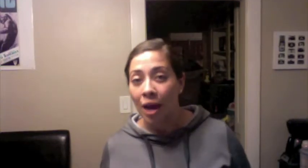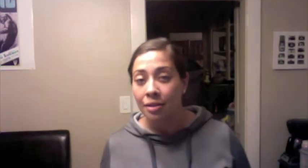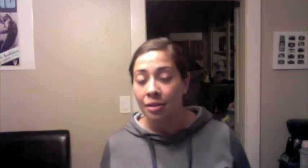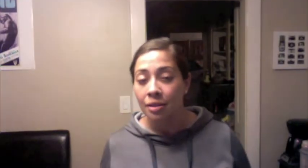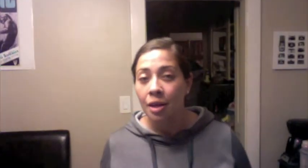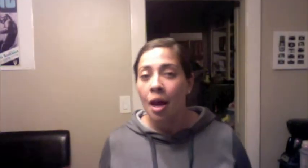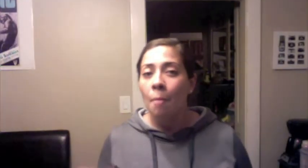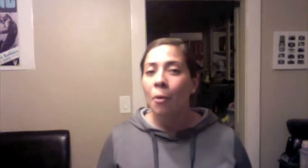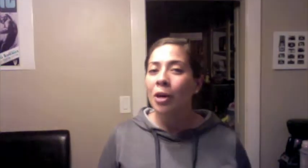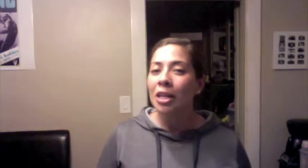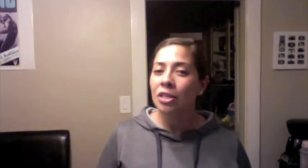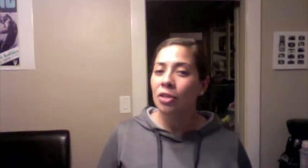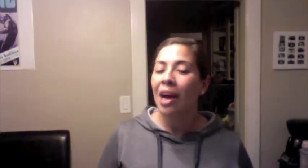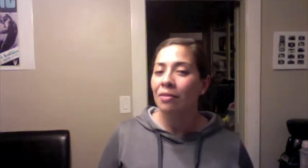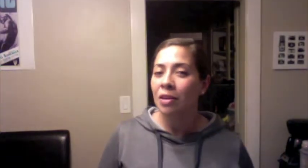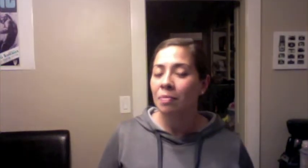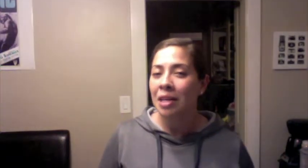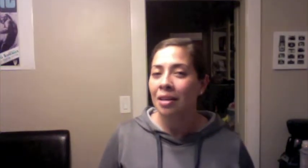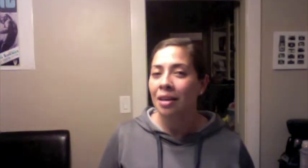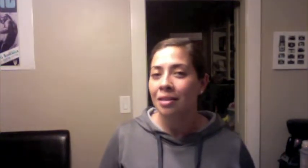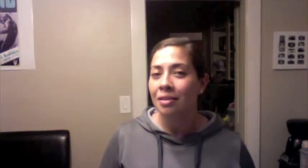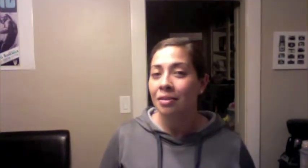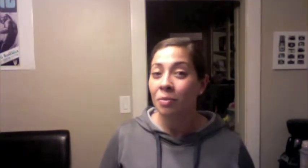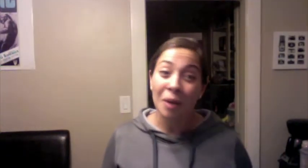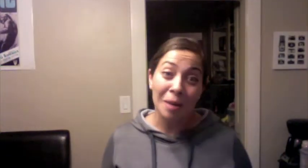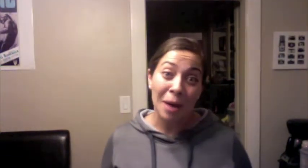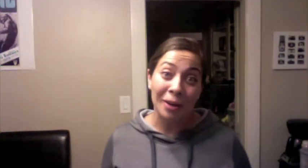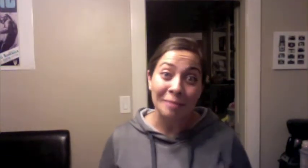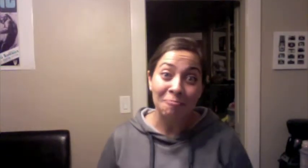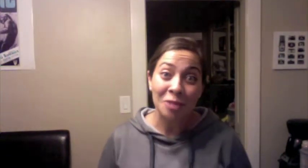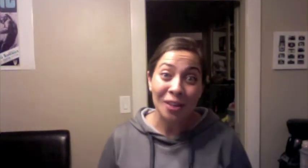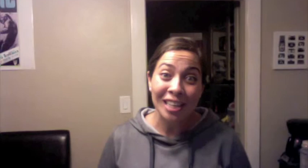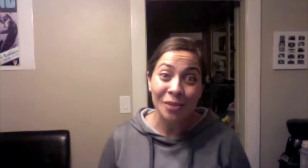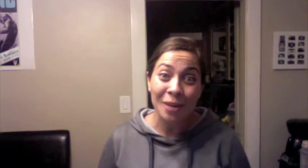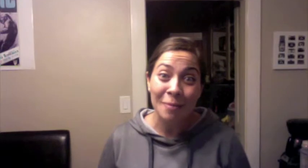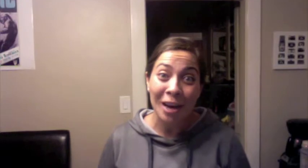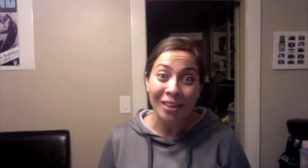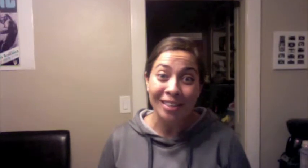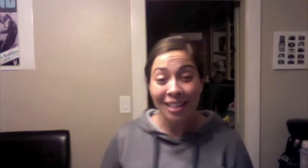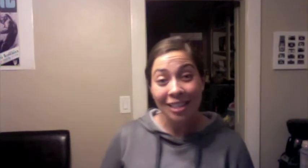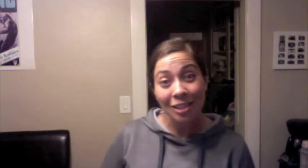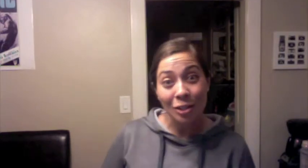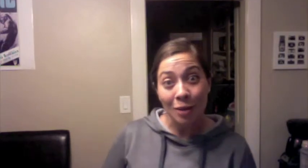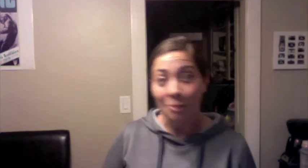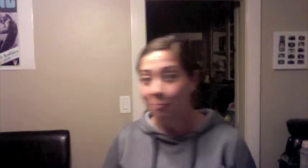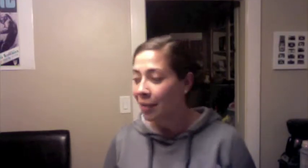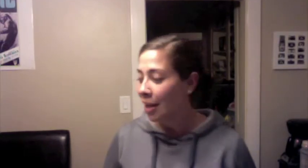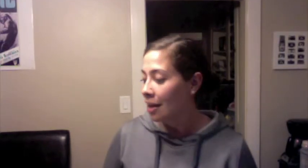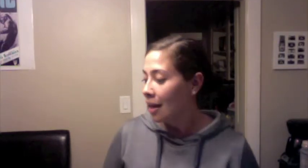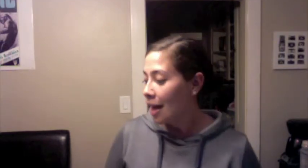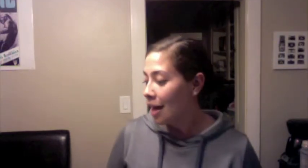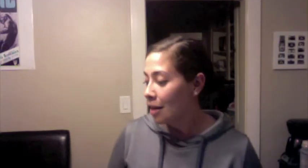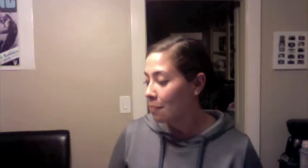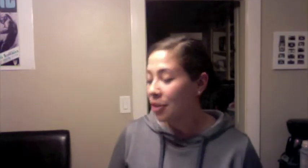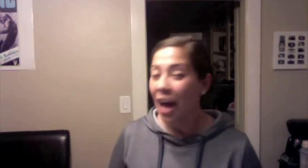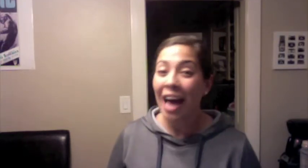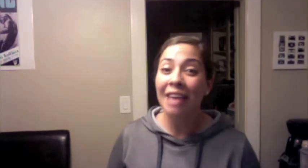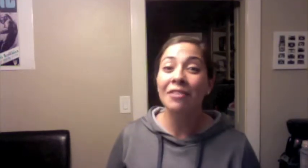contrast. But we're going to do Ivy and Bean because we read about it. So let's read about it and let's do it. Ivy and